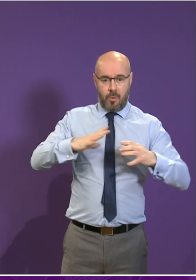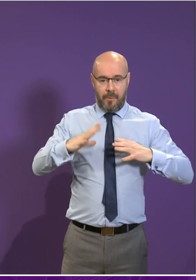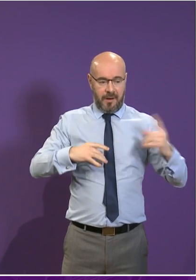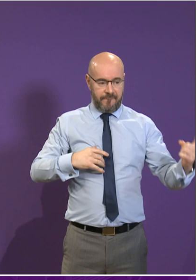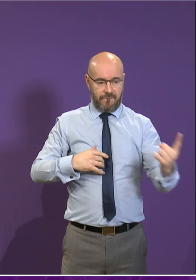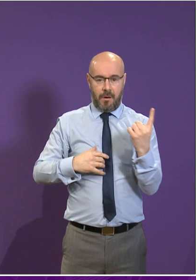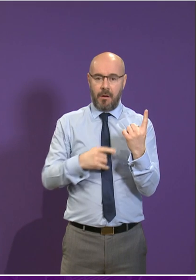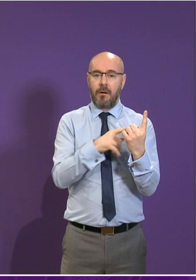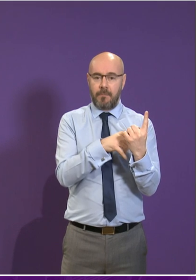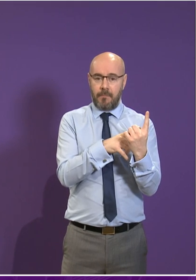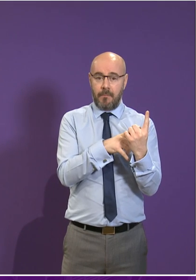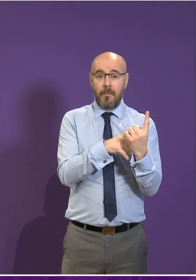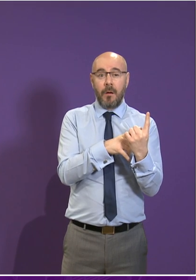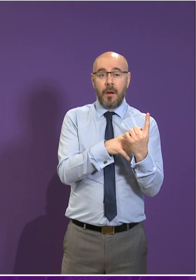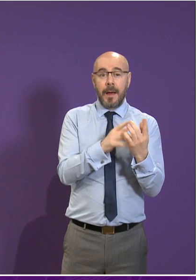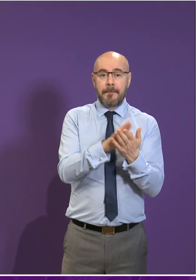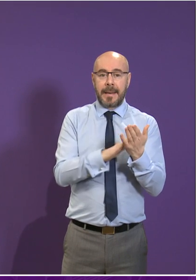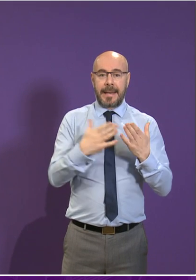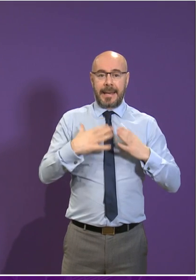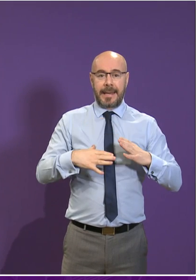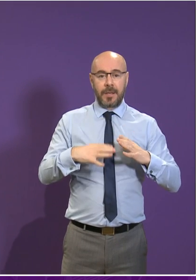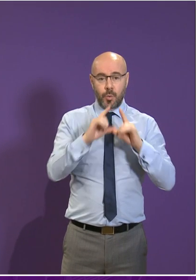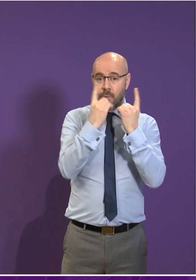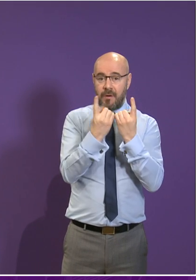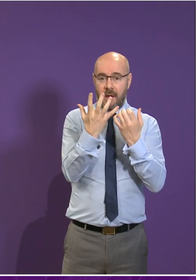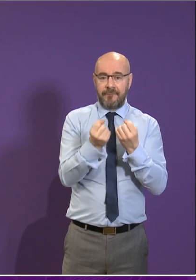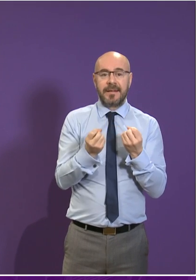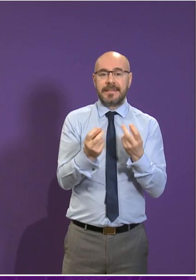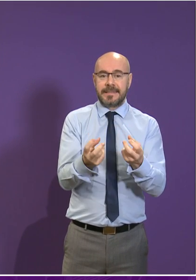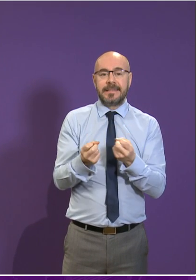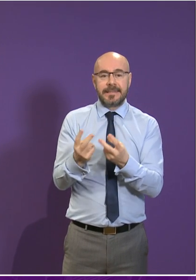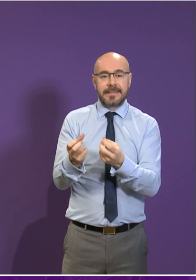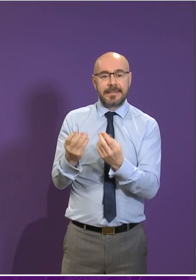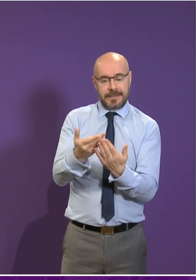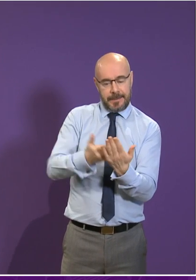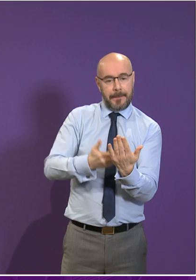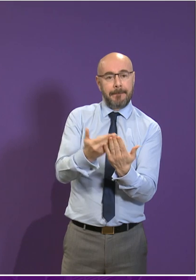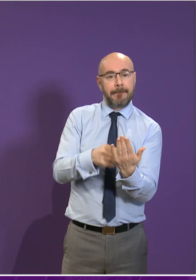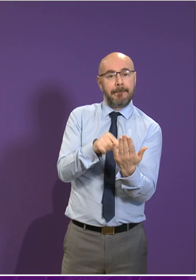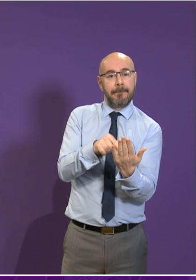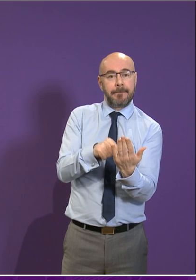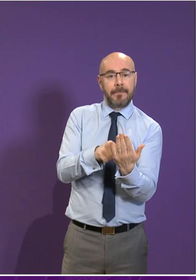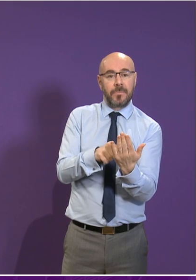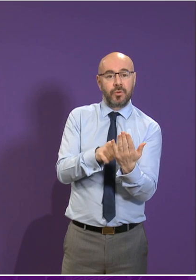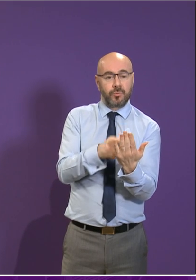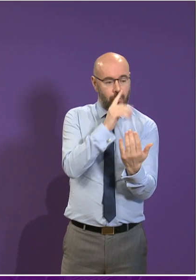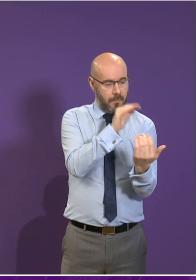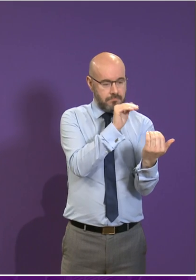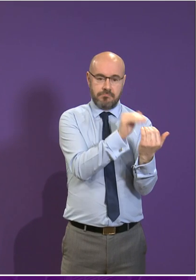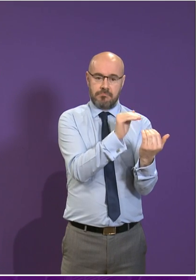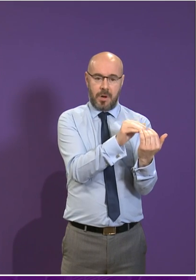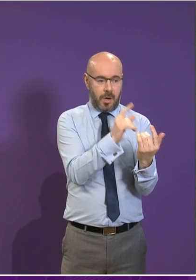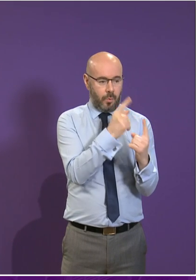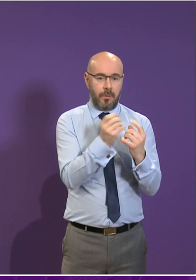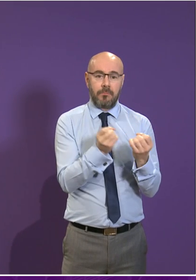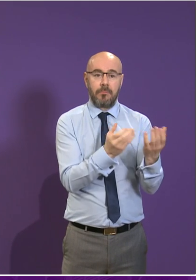students. And that is about having systems in the university that are geared up to do that, so that it doesn't